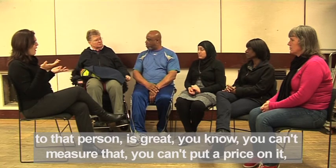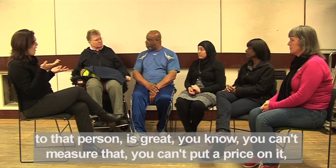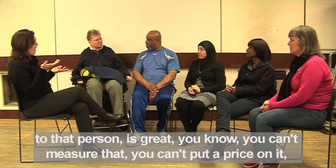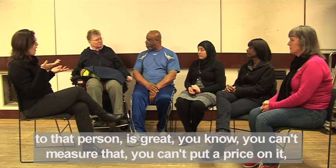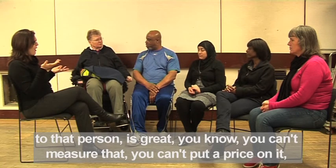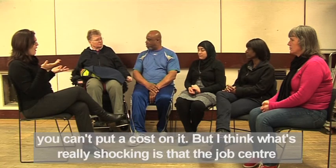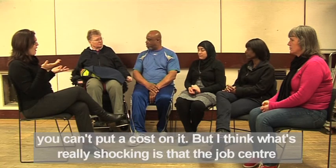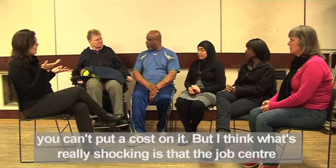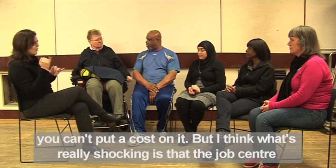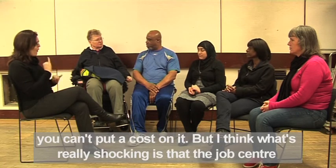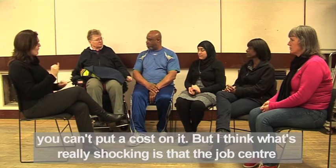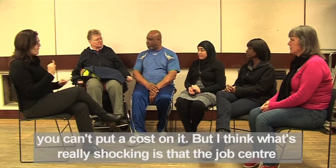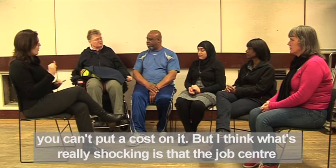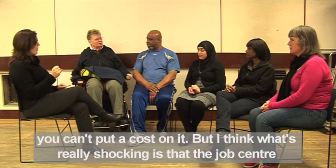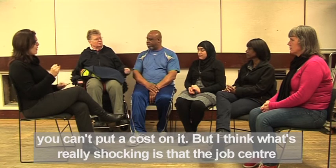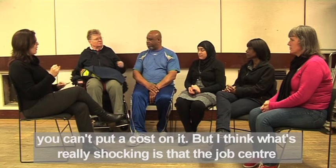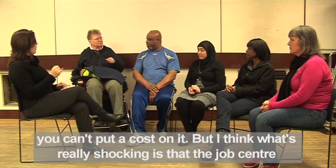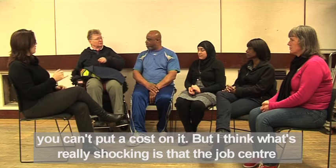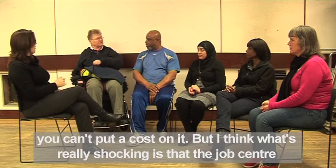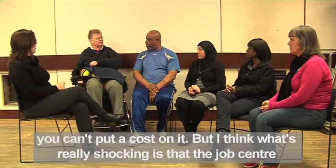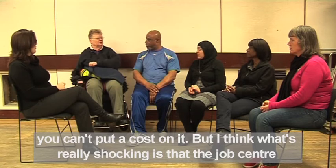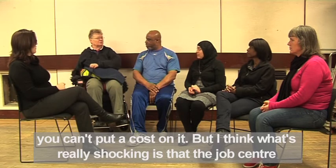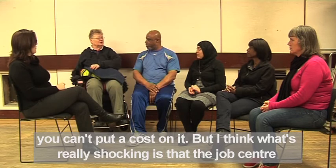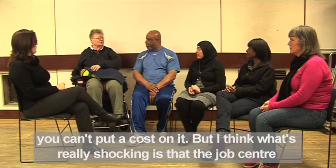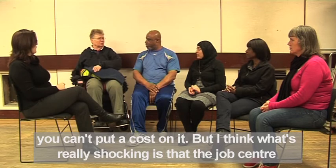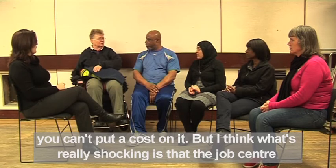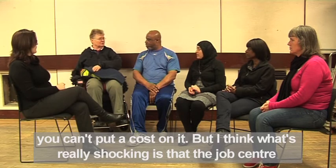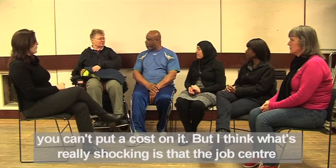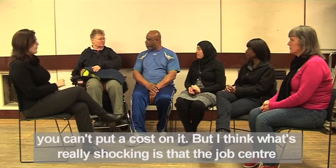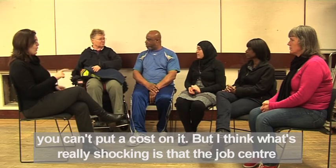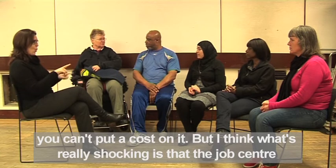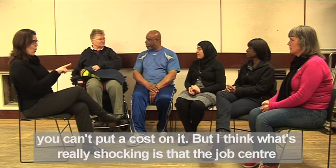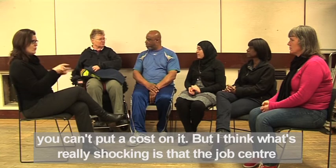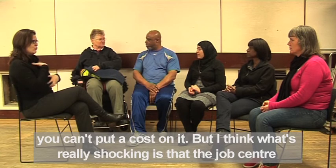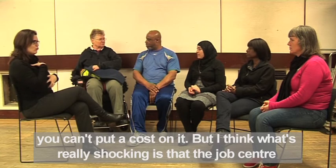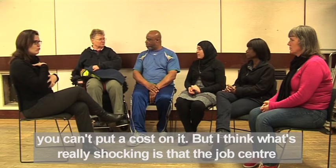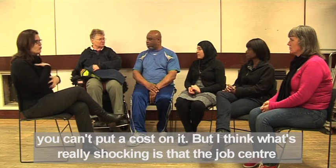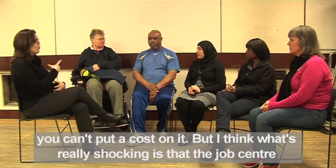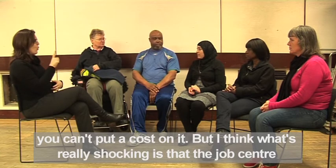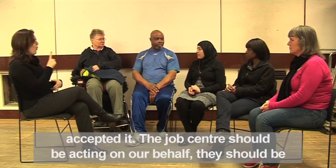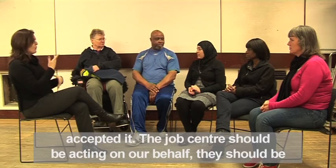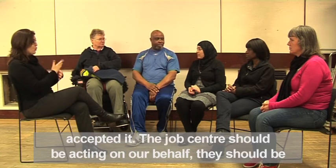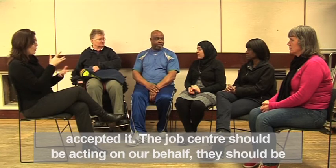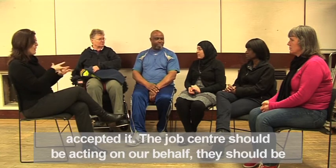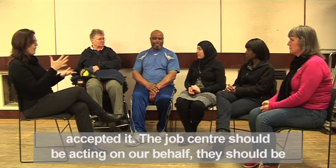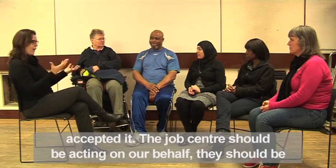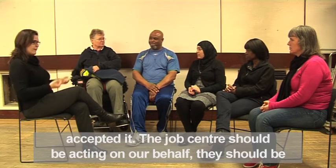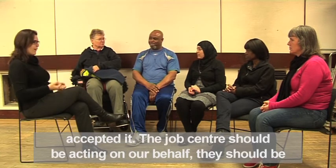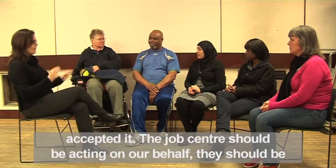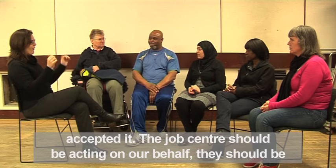put a cost on it. But I think what's really shocking is that the job centre accepted it. The job